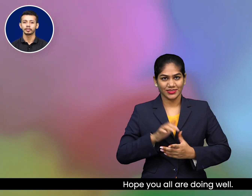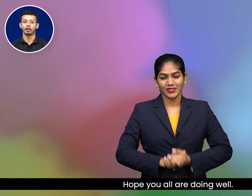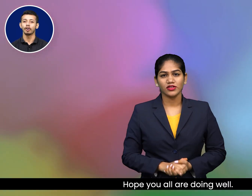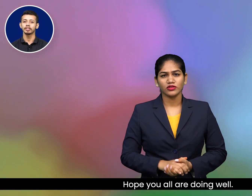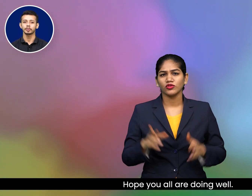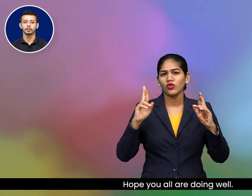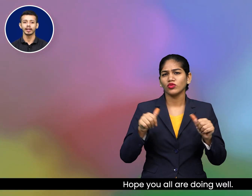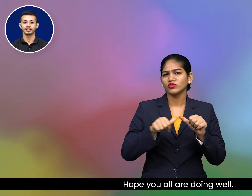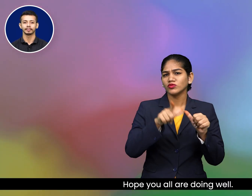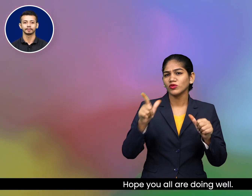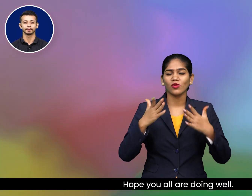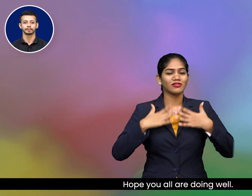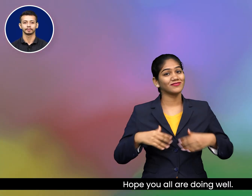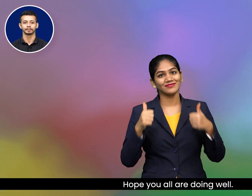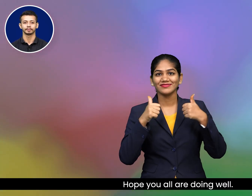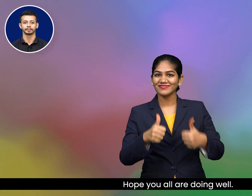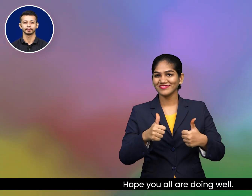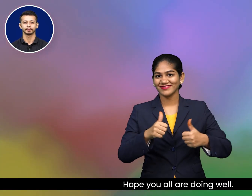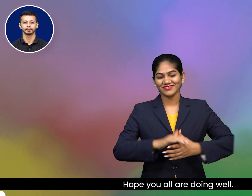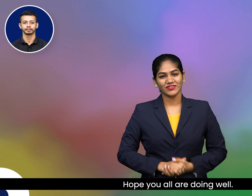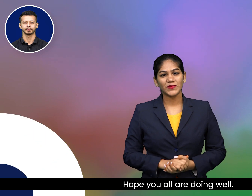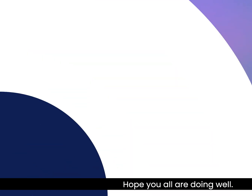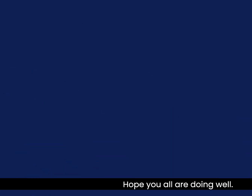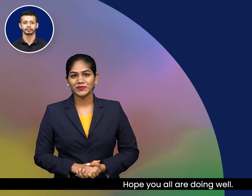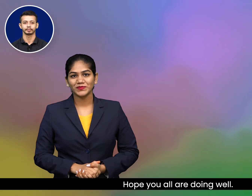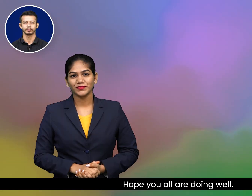Hope you all are doing well.